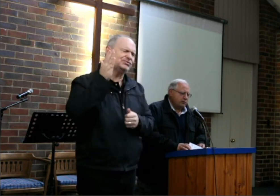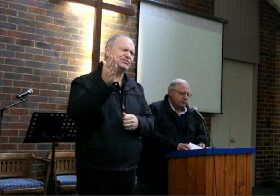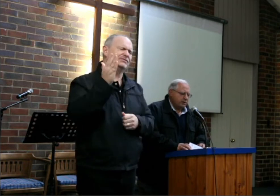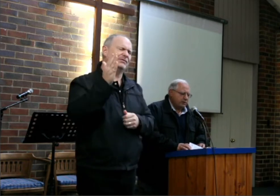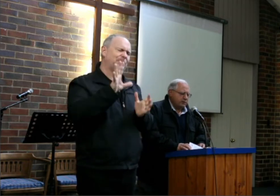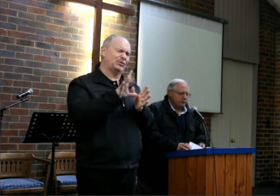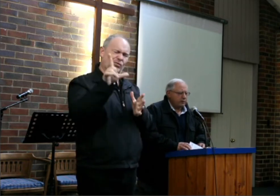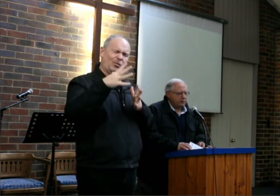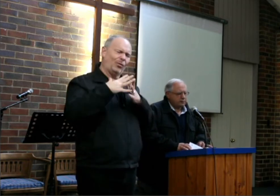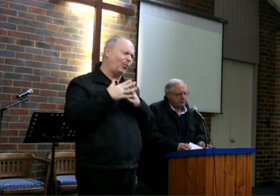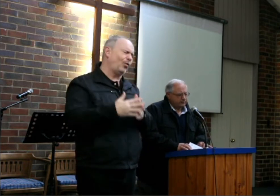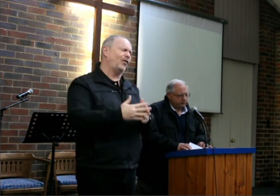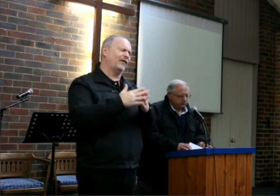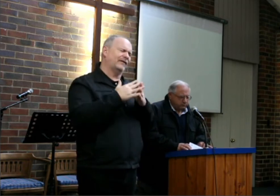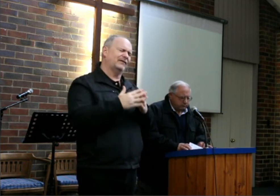because you are worthy of our